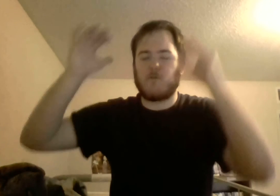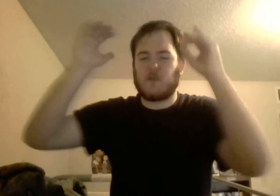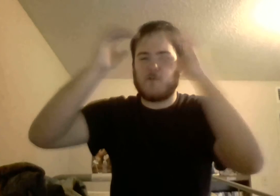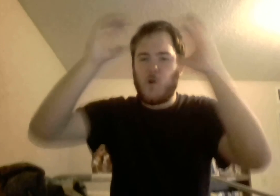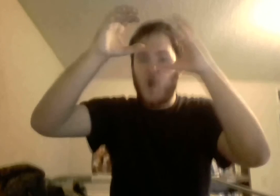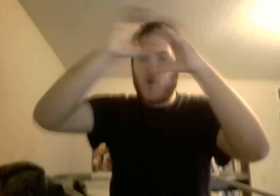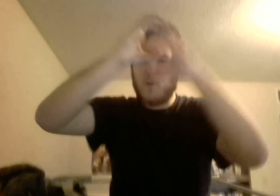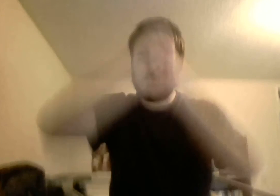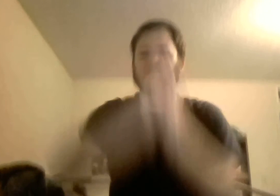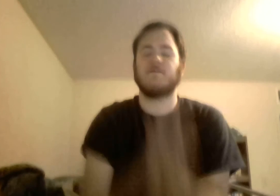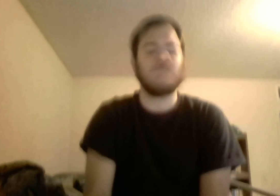like,